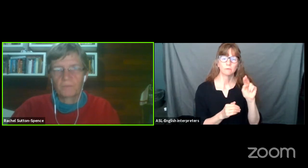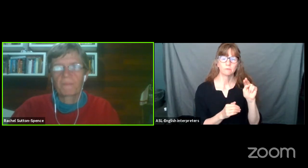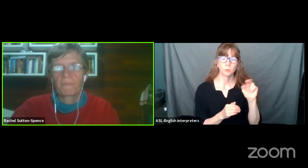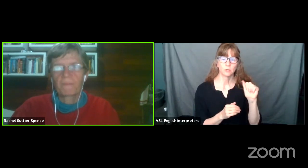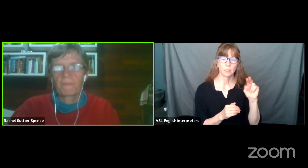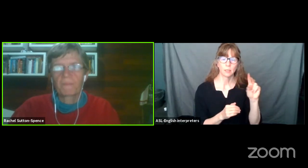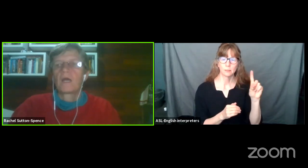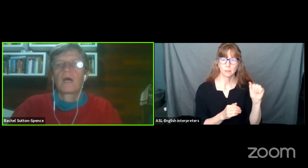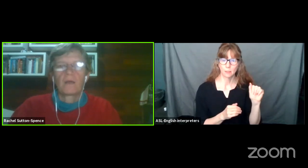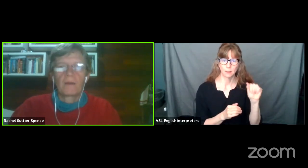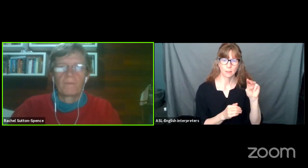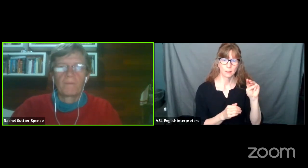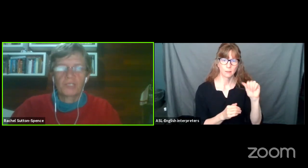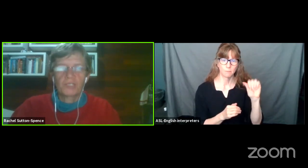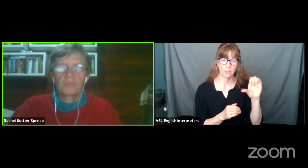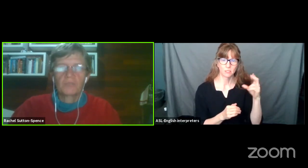Machado.